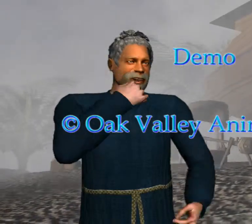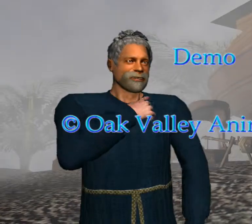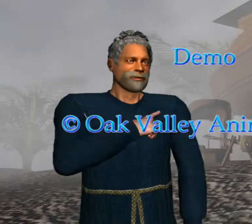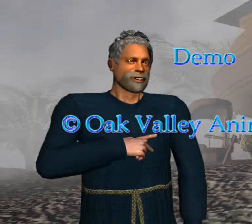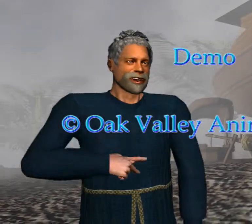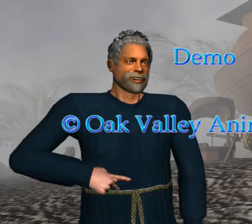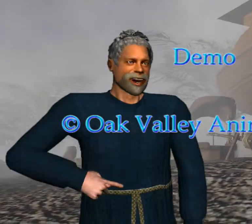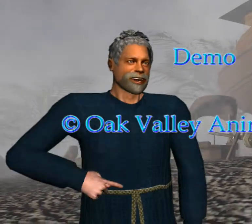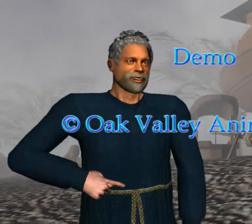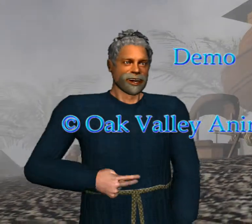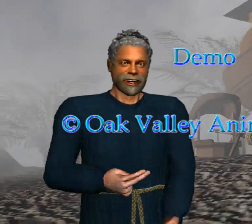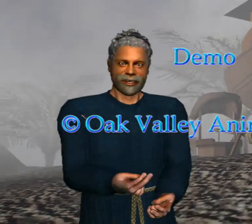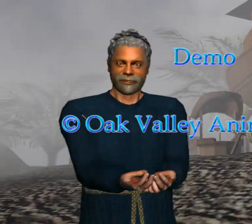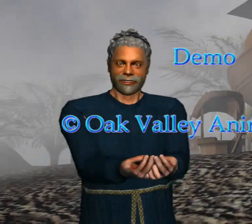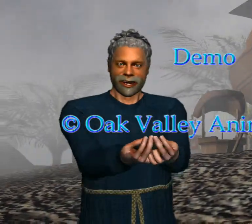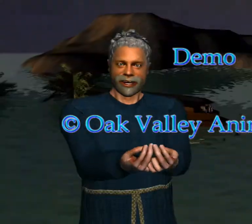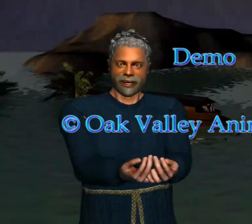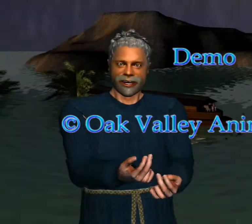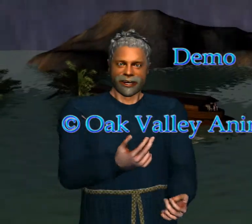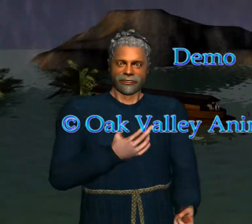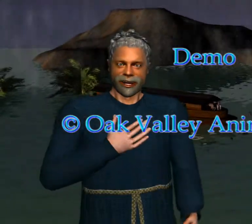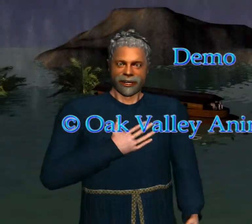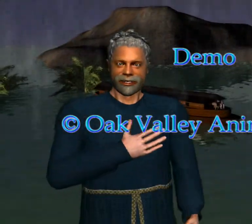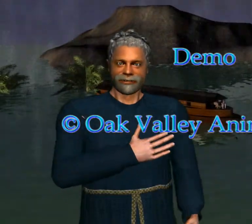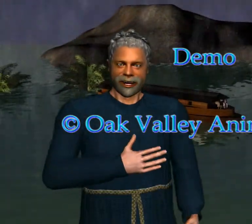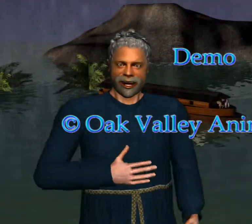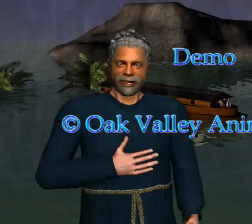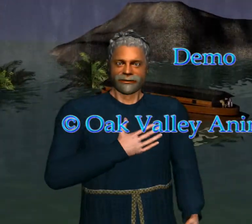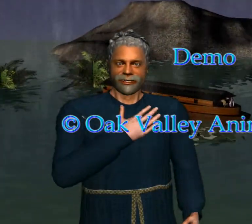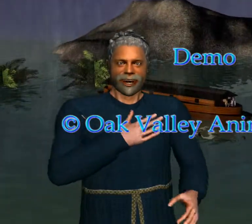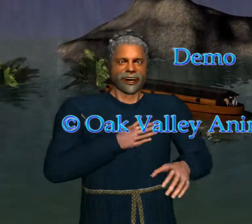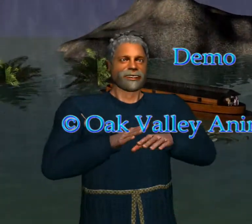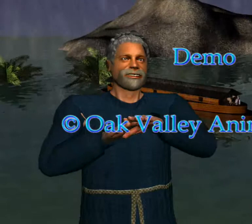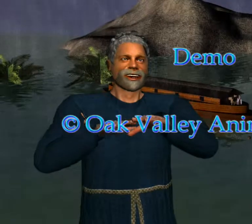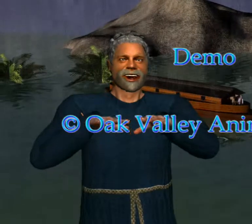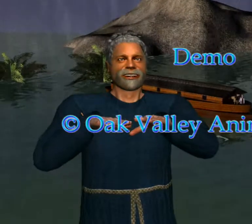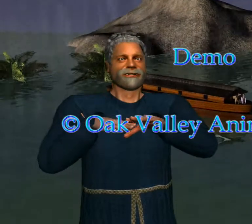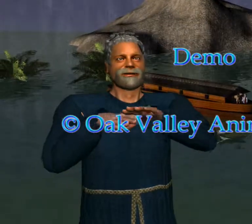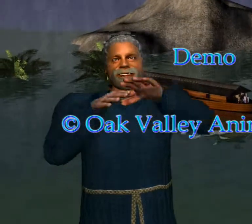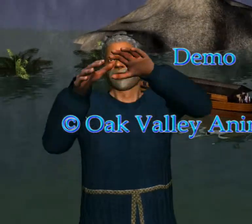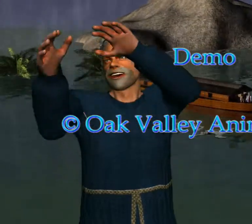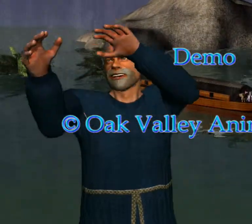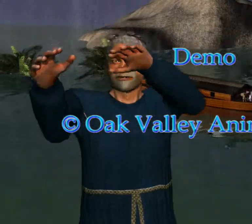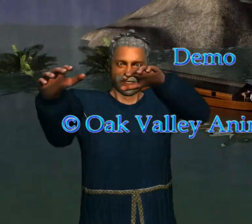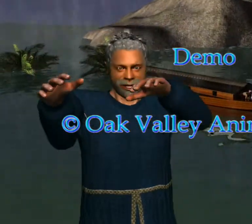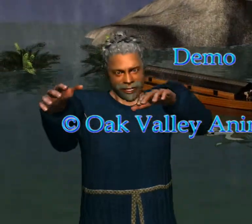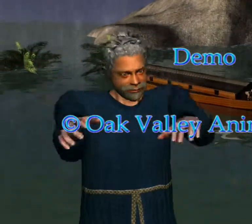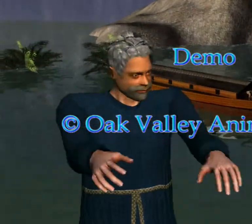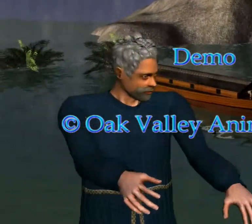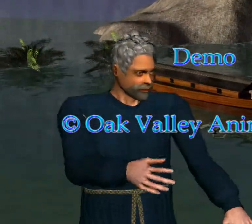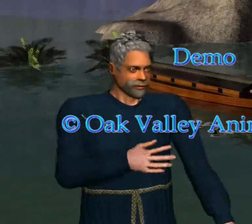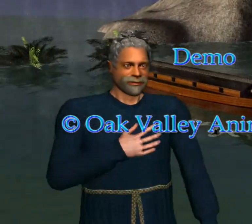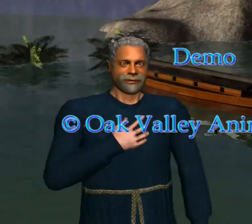a jealous king. And they said, Noah, let me